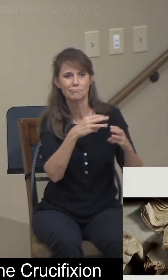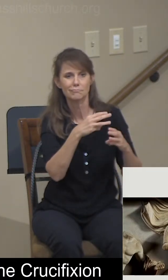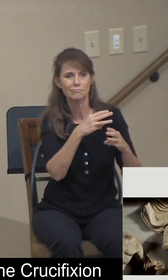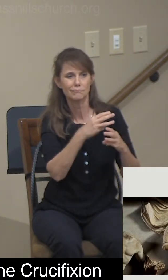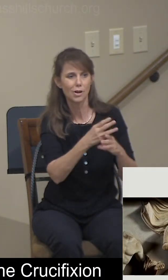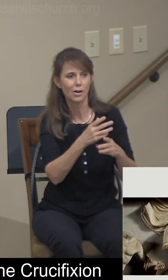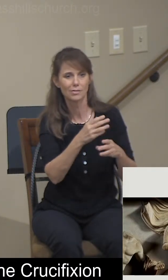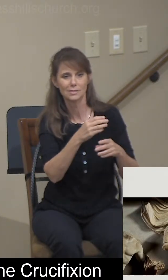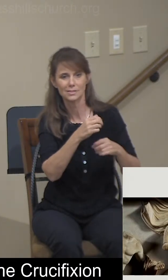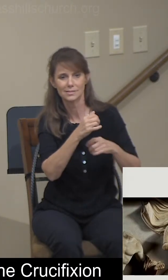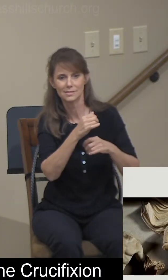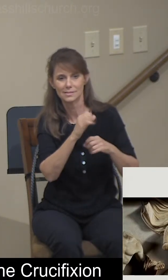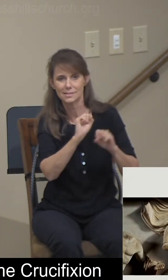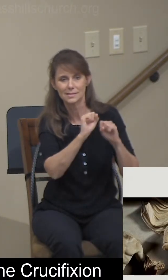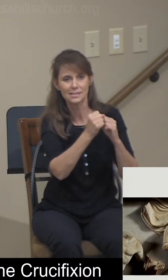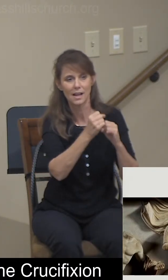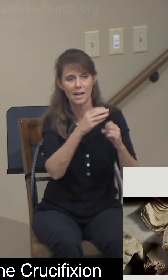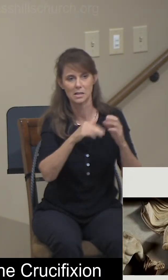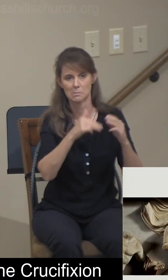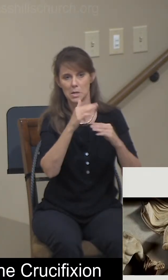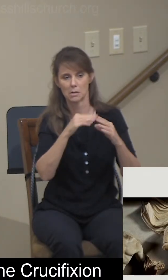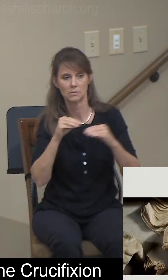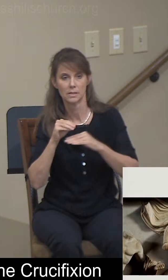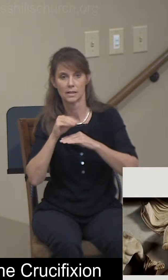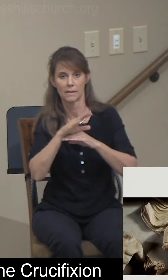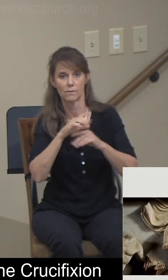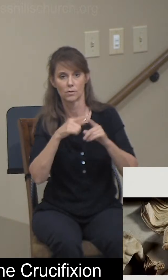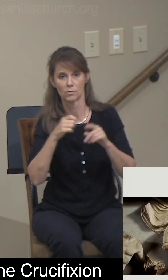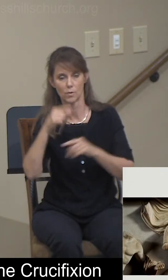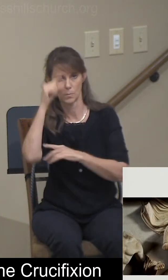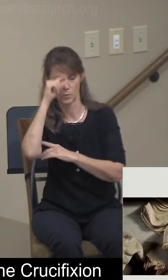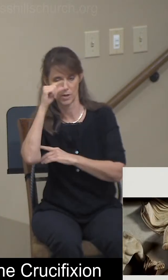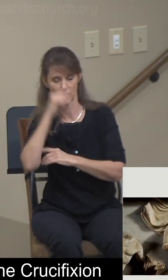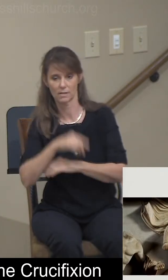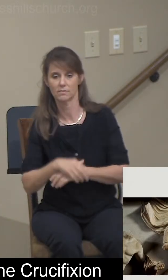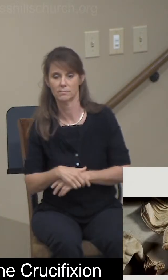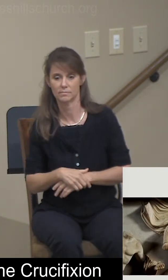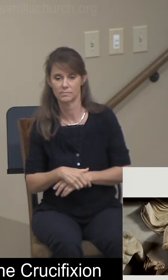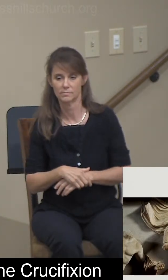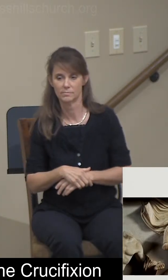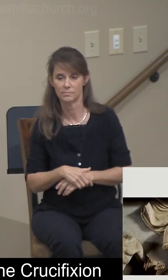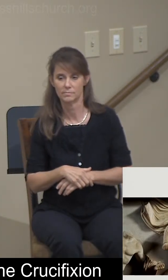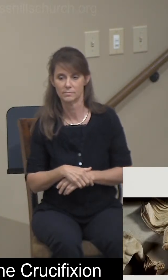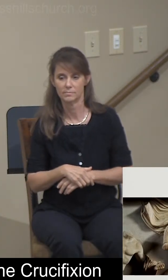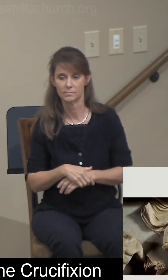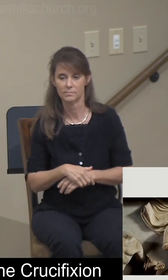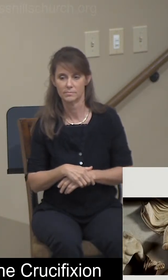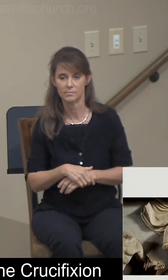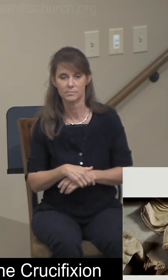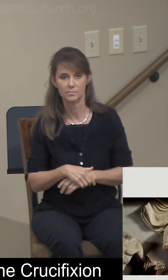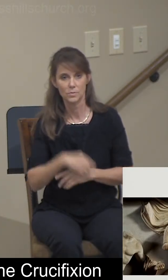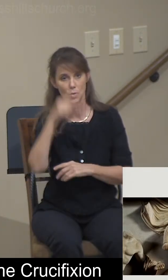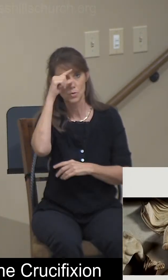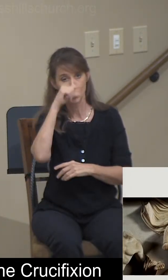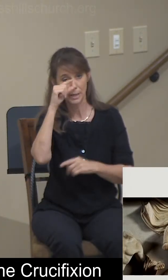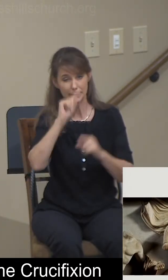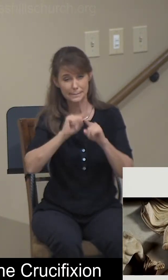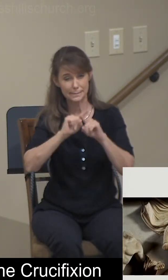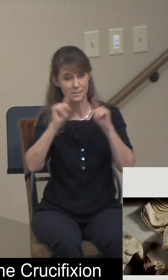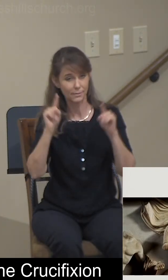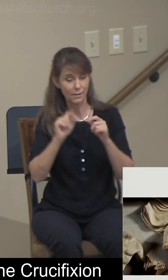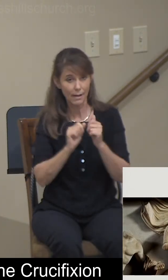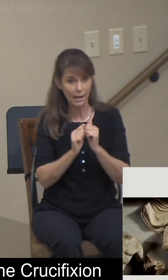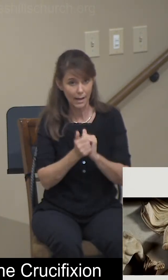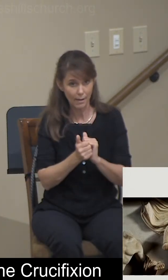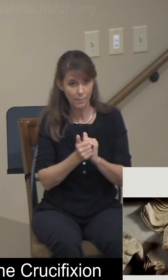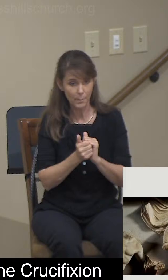achievement, and in the Middle East as well in so many ways. Here's one of the many things that made the Greeks different, though. Unlike many